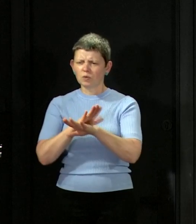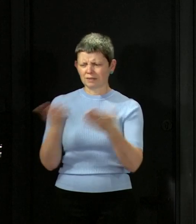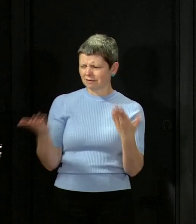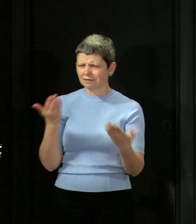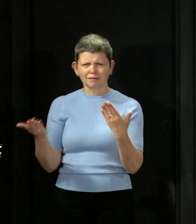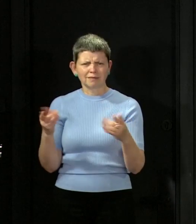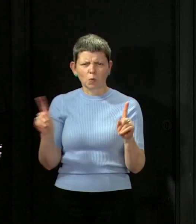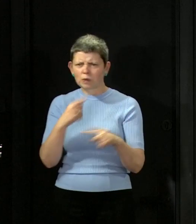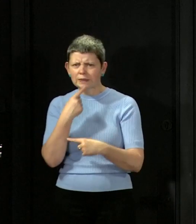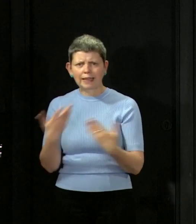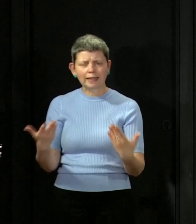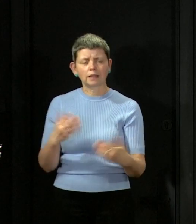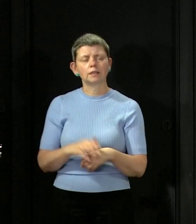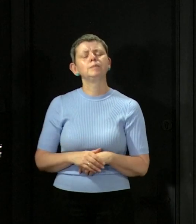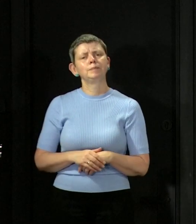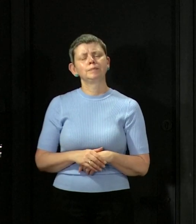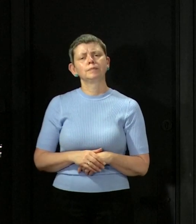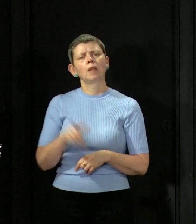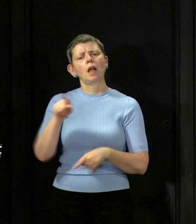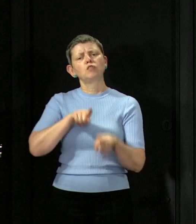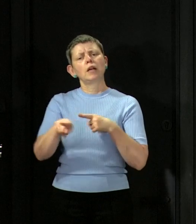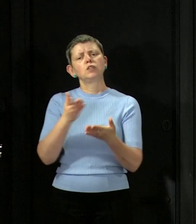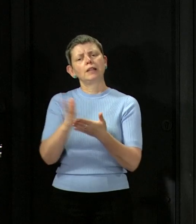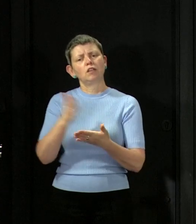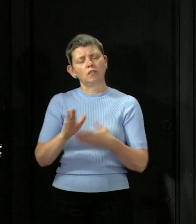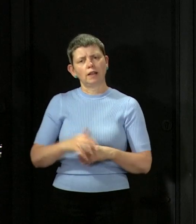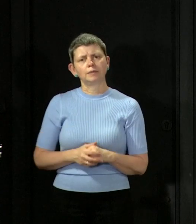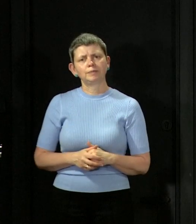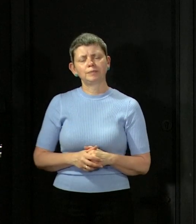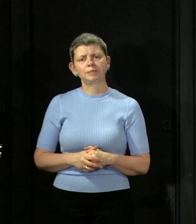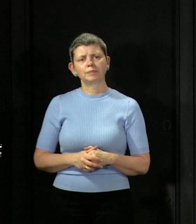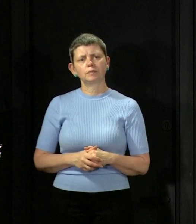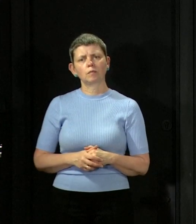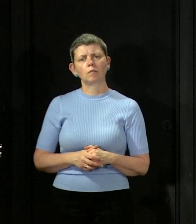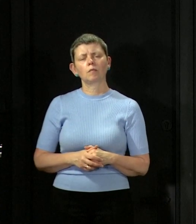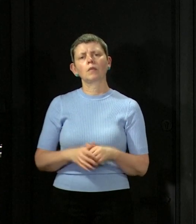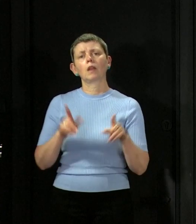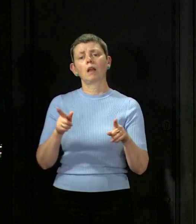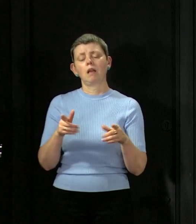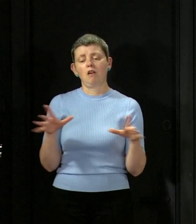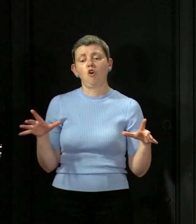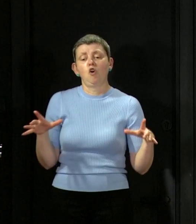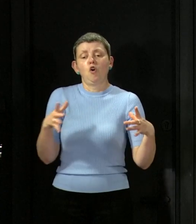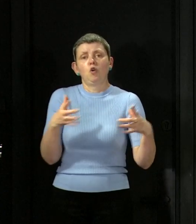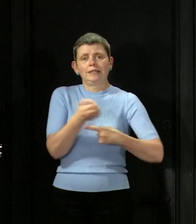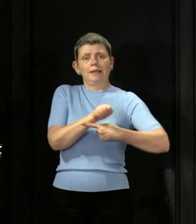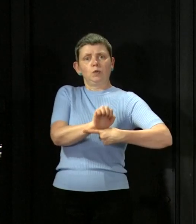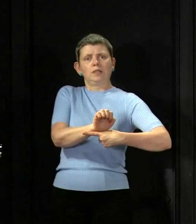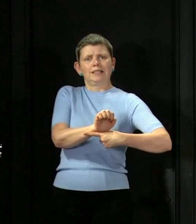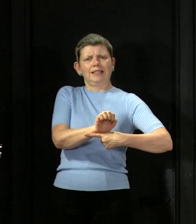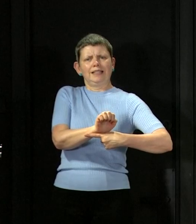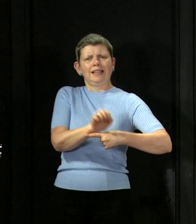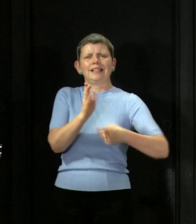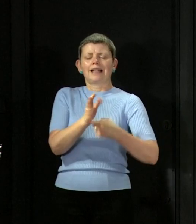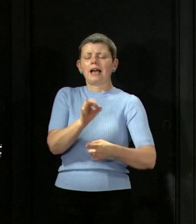is most important for me to do right now, which is continue to steer us through this virus in the future. The herd immunity is a technical